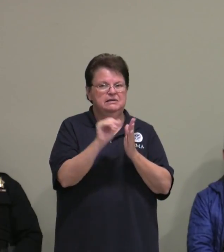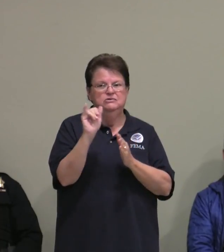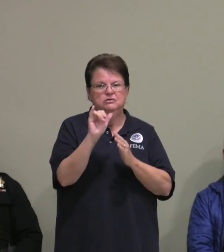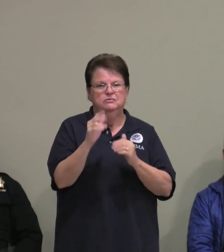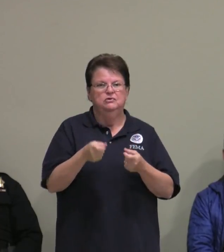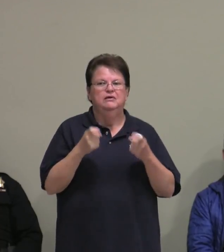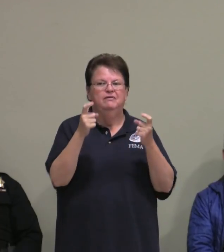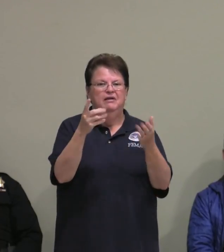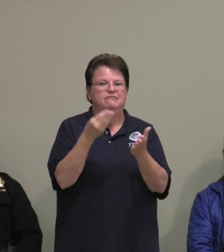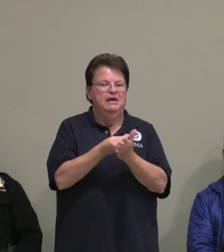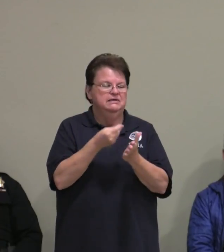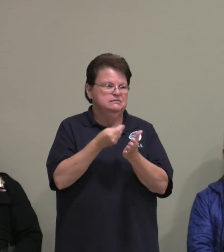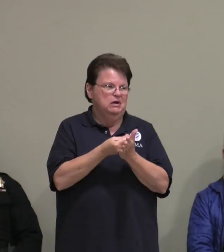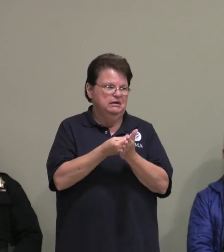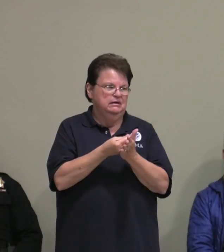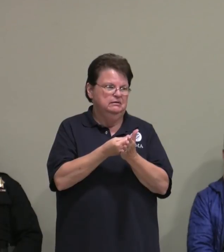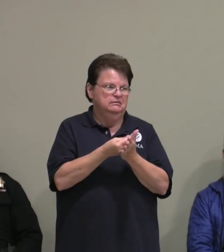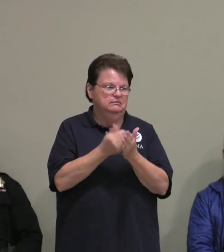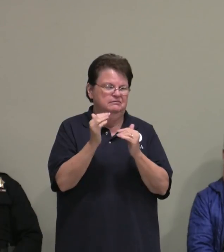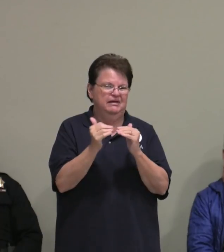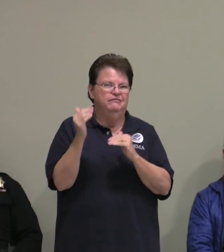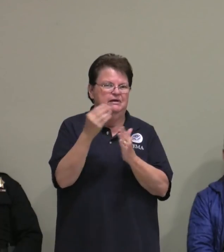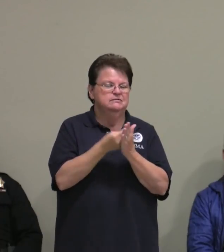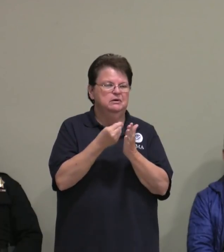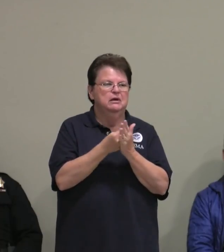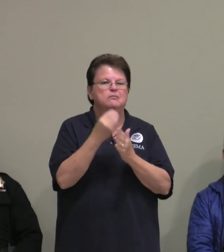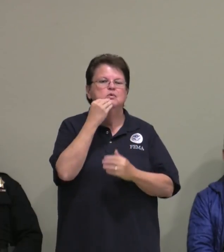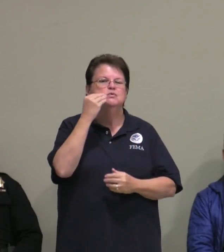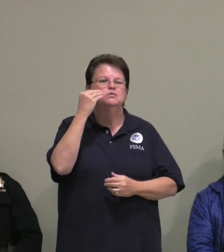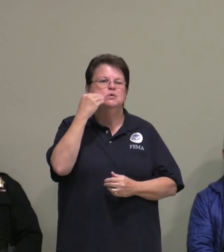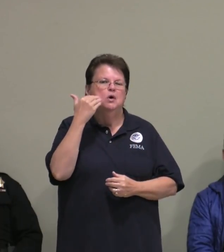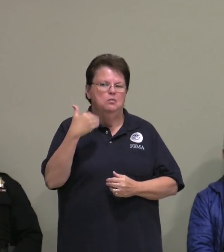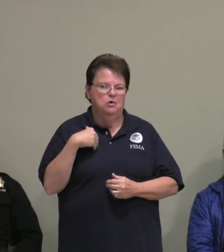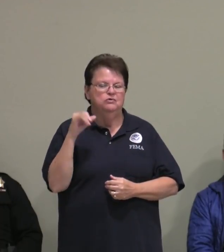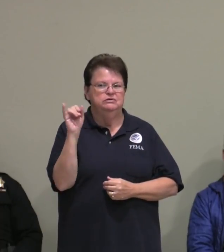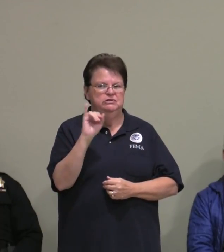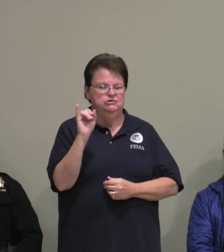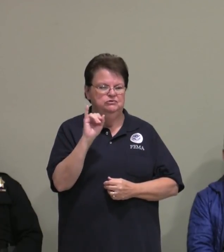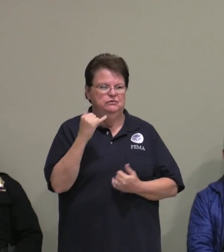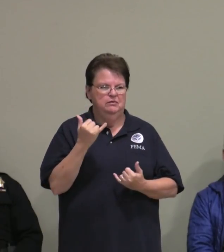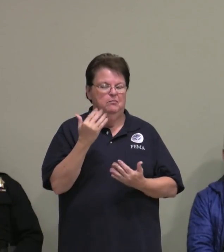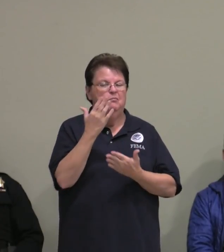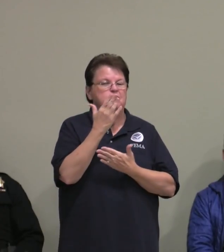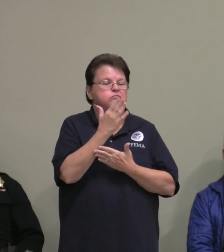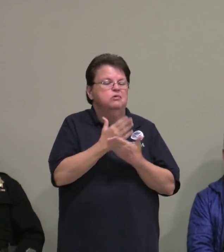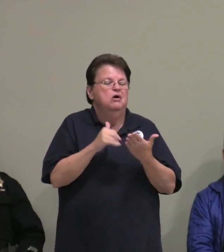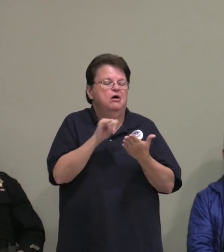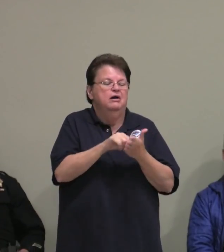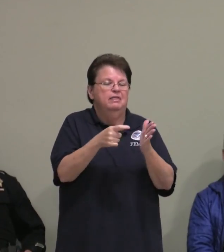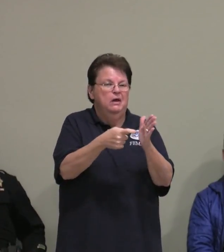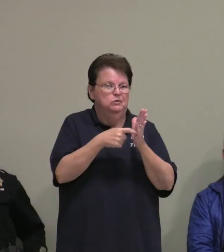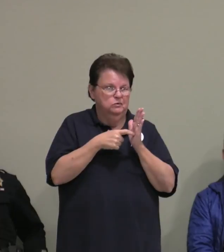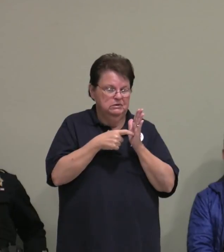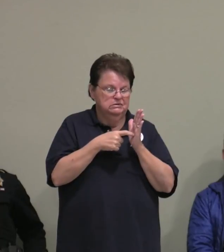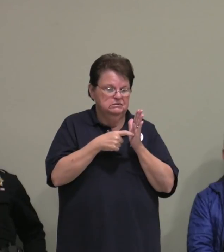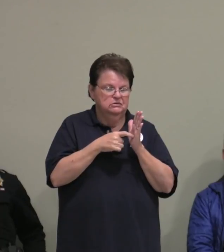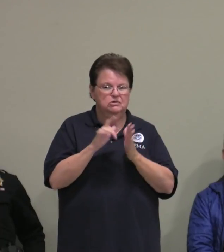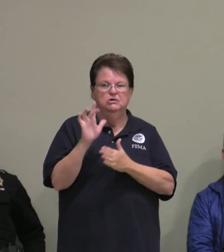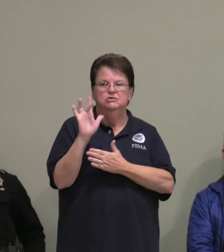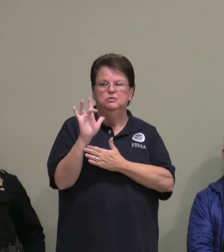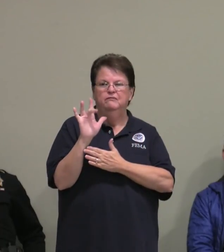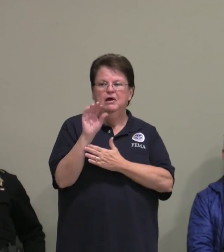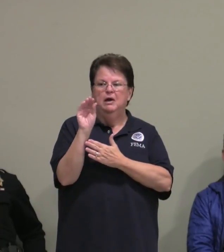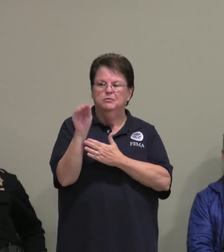give advance monies out. And I'm talking about homeowner's insurance for the moment. Part of that request was 25